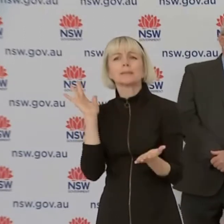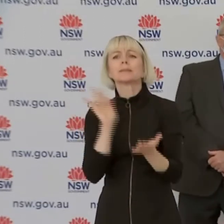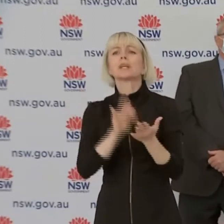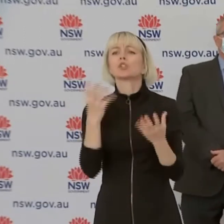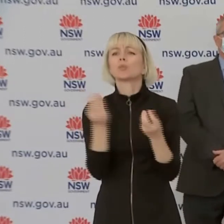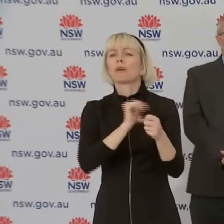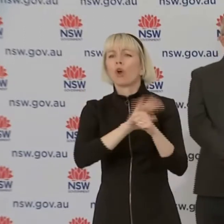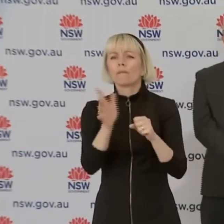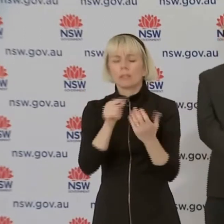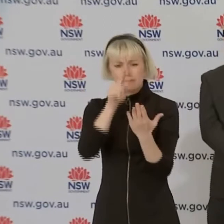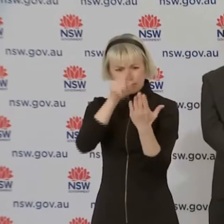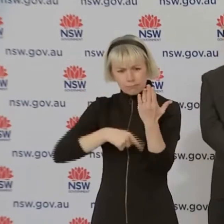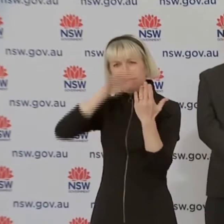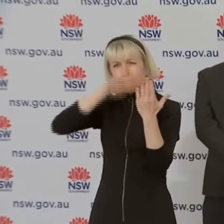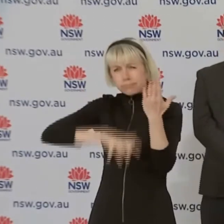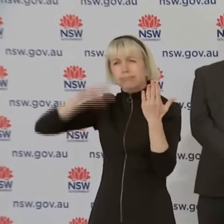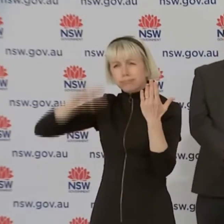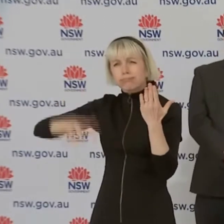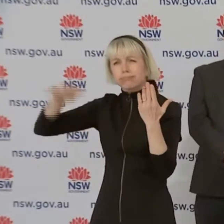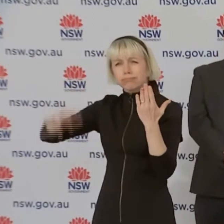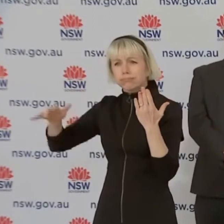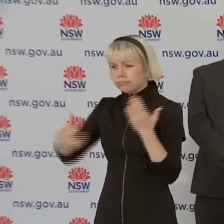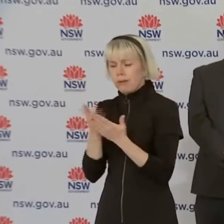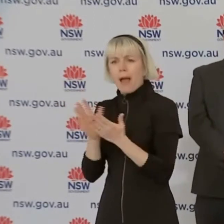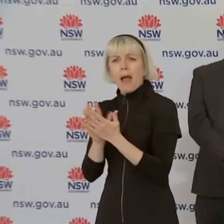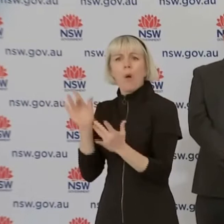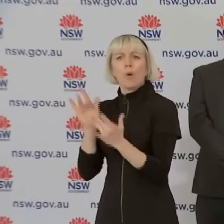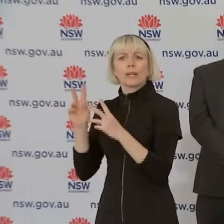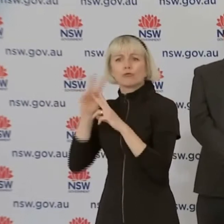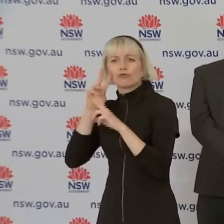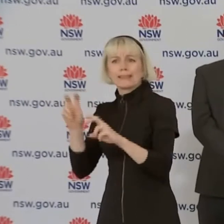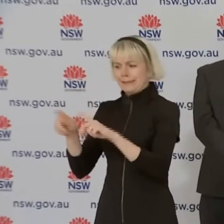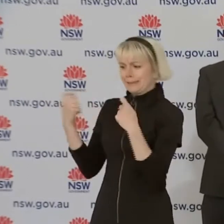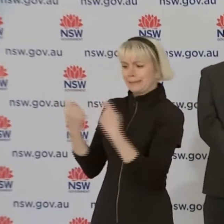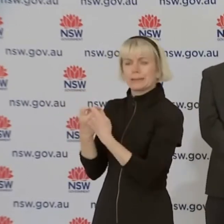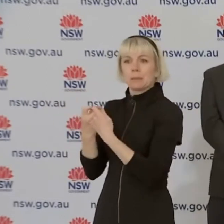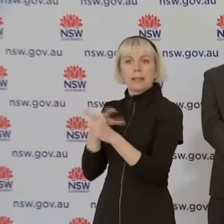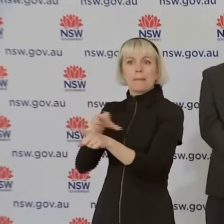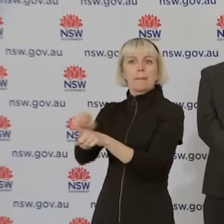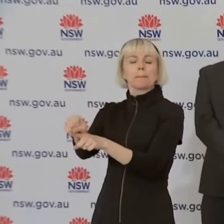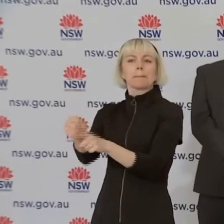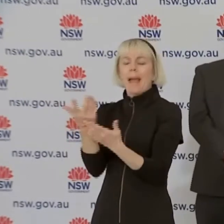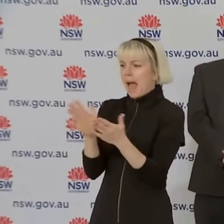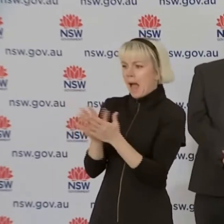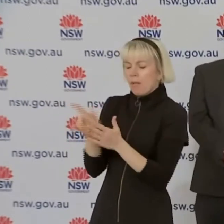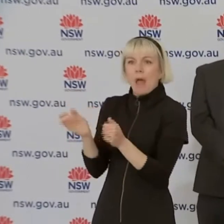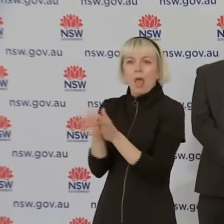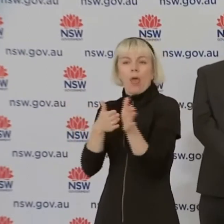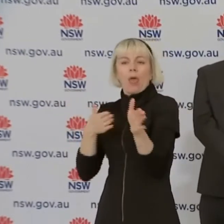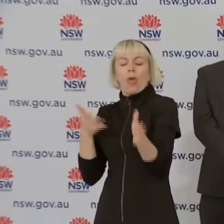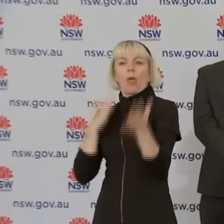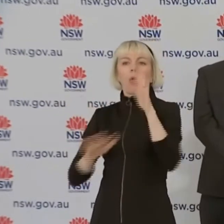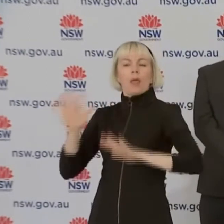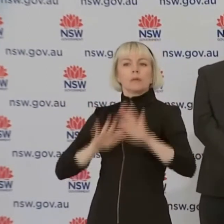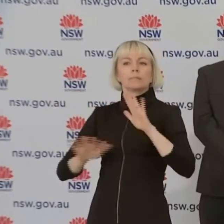contact tracers are using technology and the QR code system to get those texts out, and it's pleasing to hear that you've